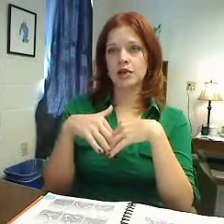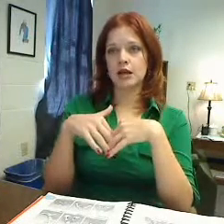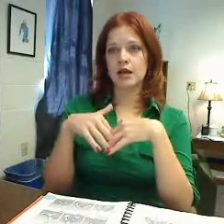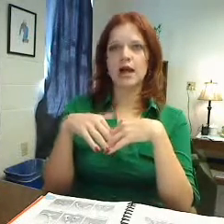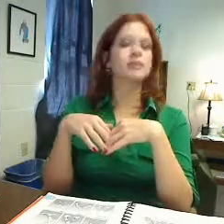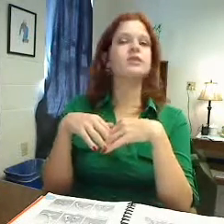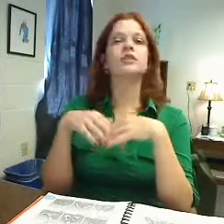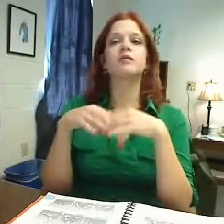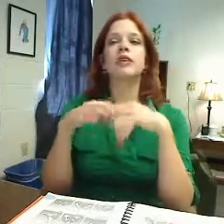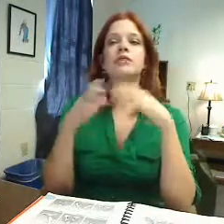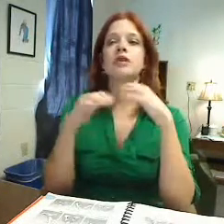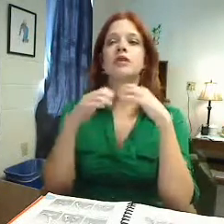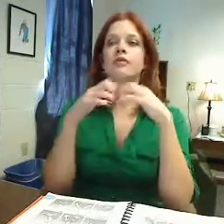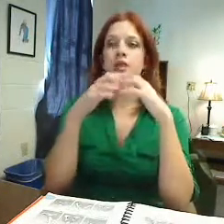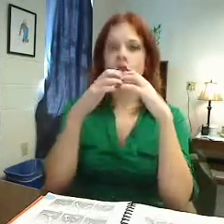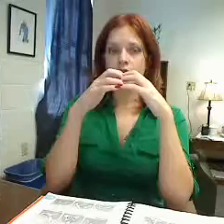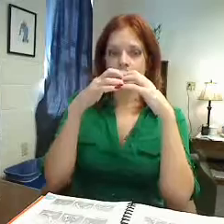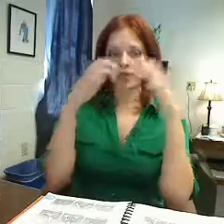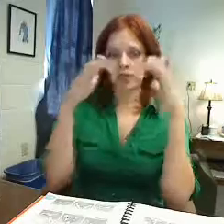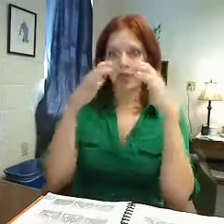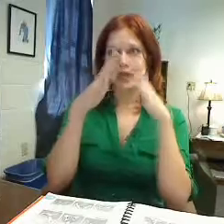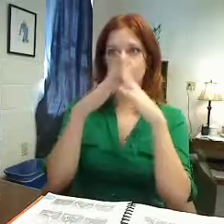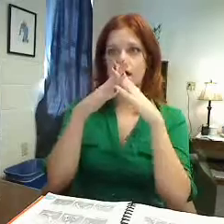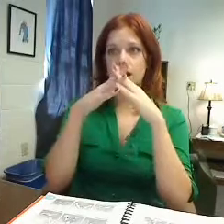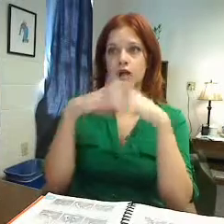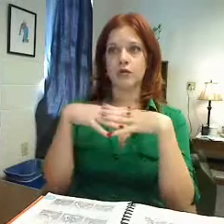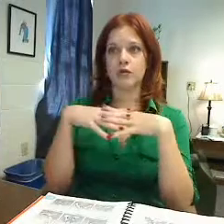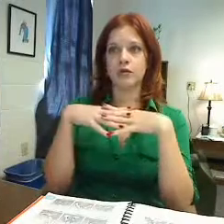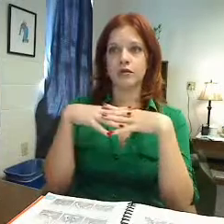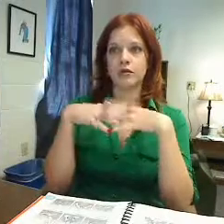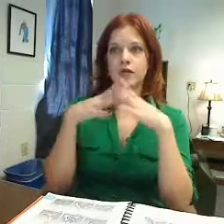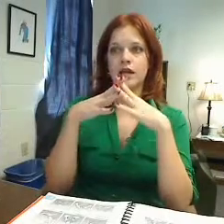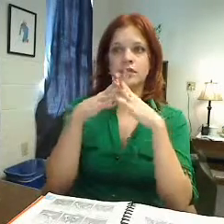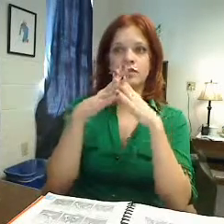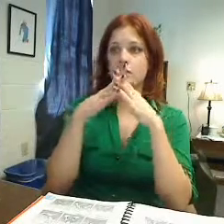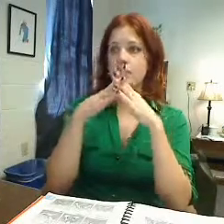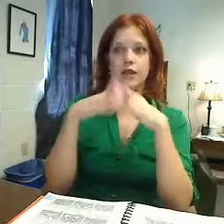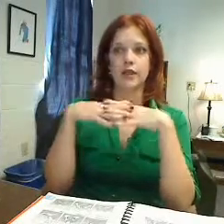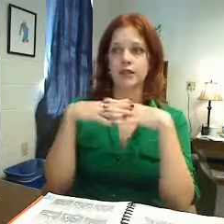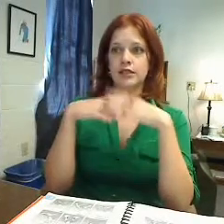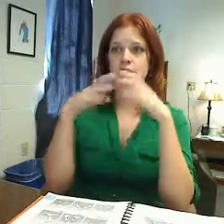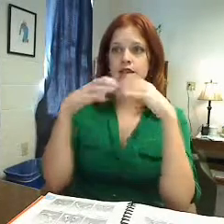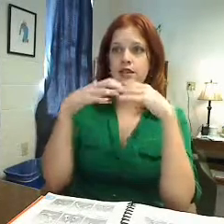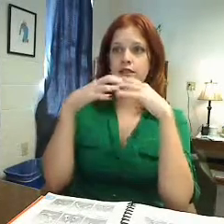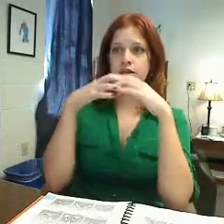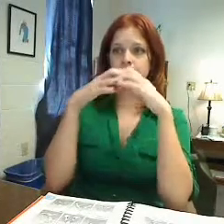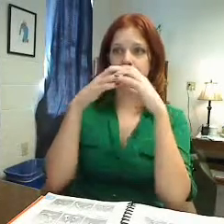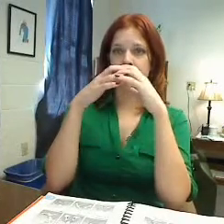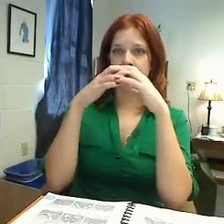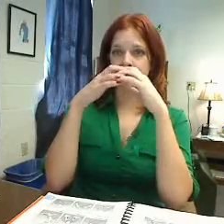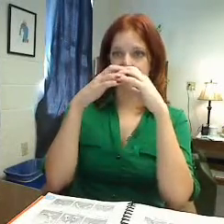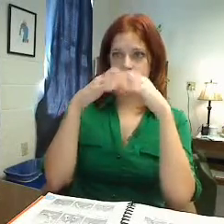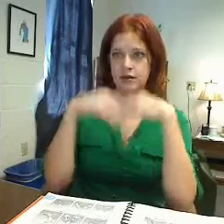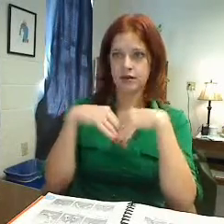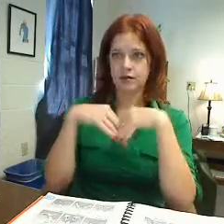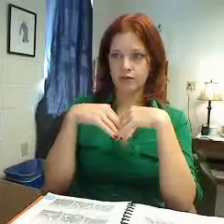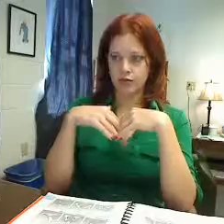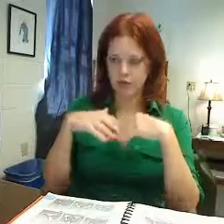or collapse. Just make sure that your fingers are actually in, not up. Okay, so it's not like this. Fingers tips have to be in. Breakdown